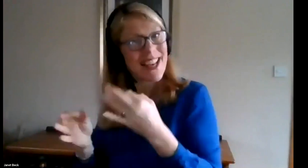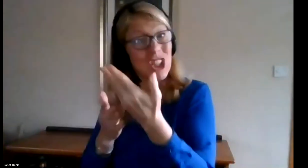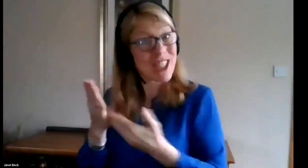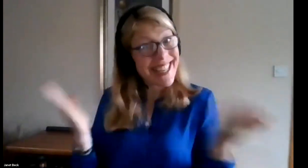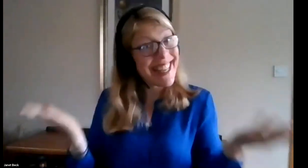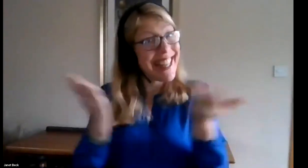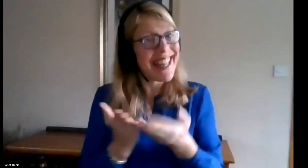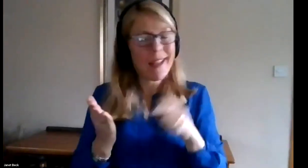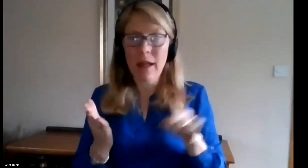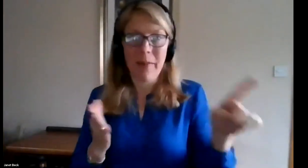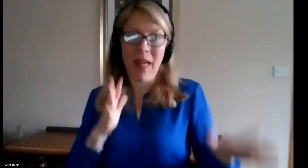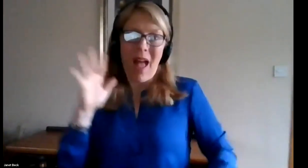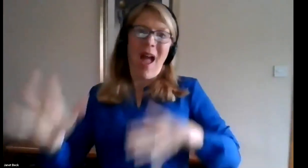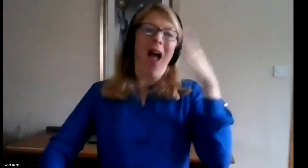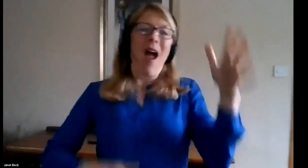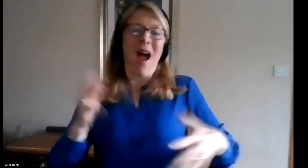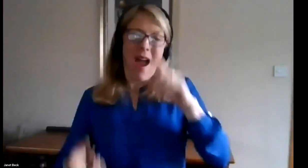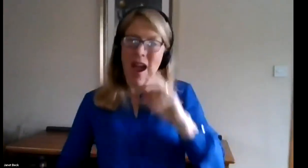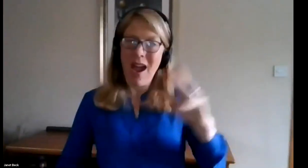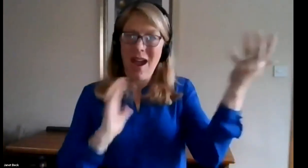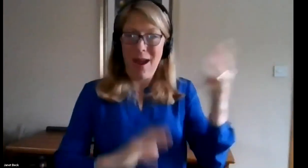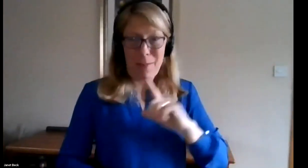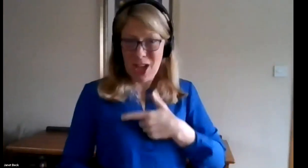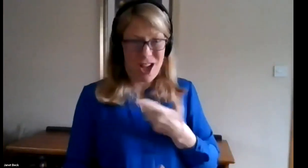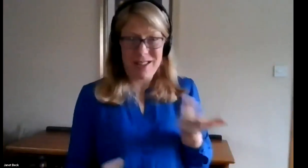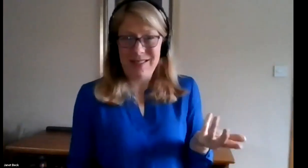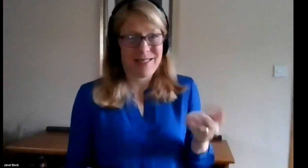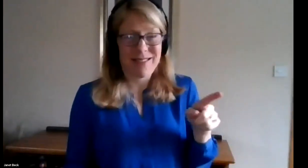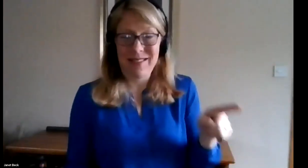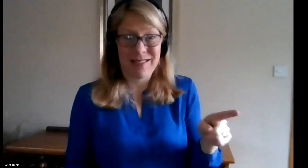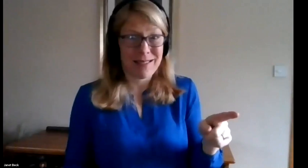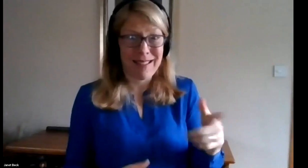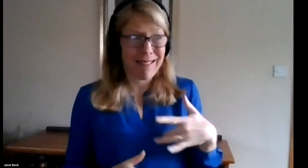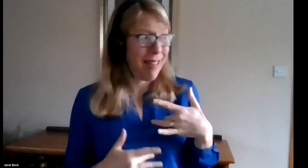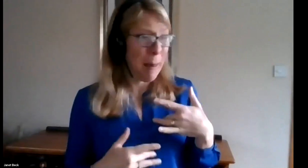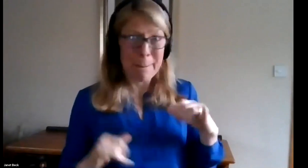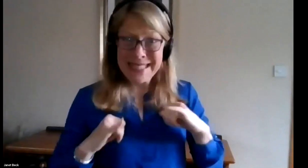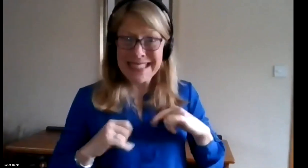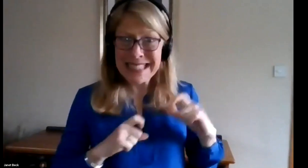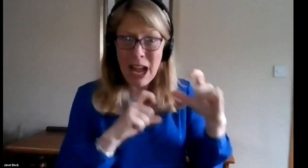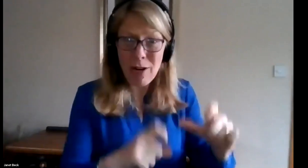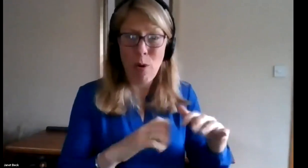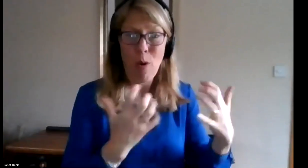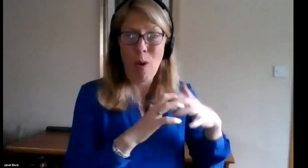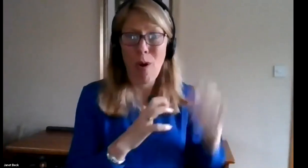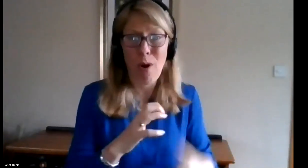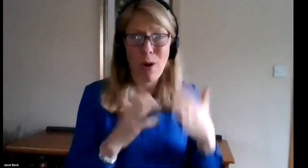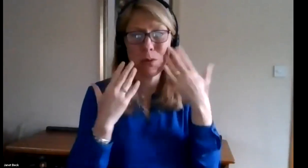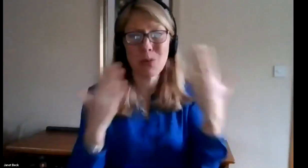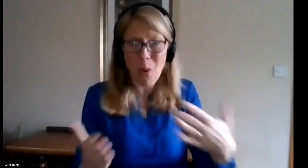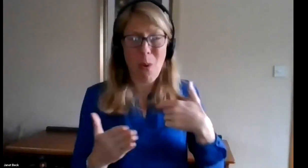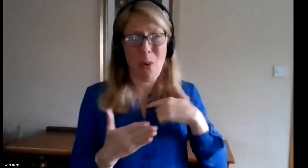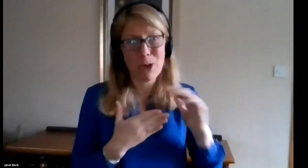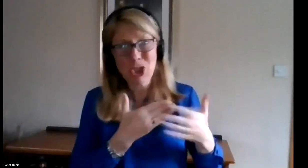be effective at all because they could not foresee your plan for any of, anything